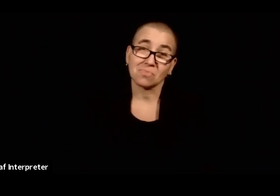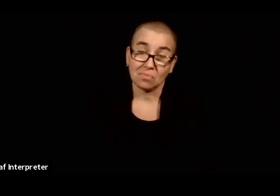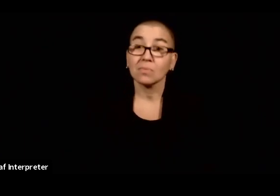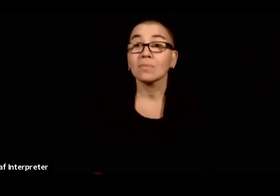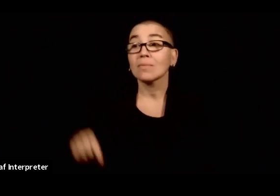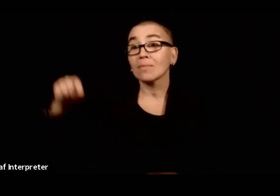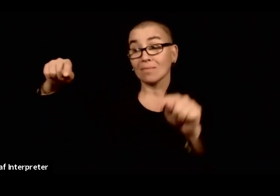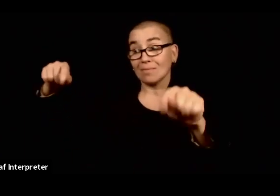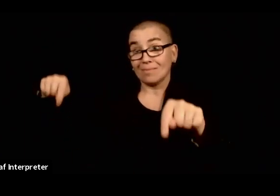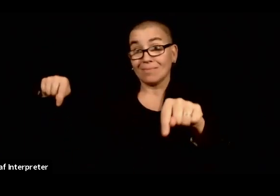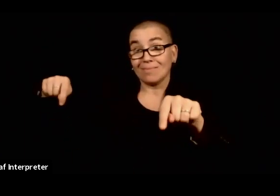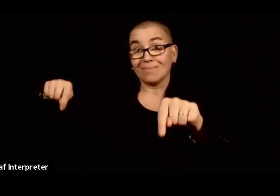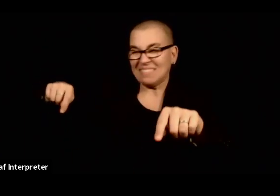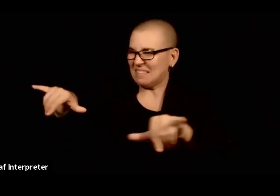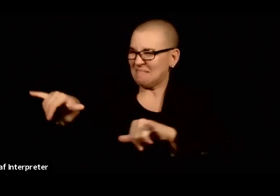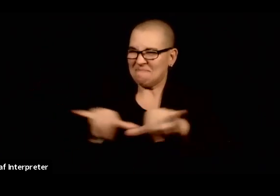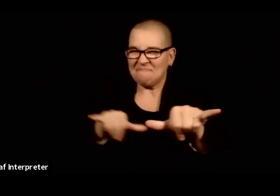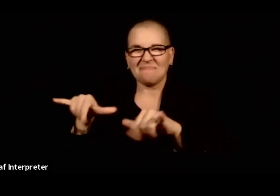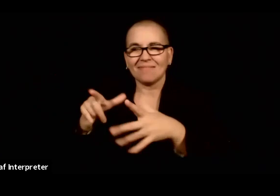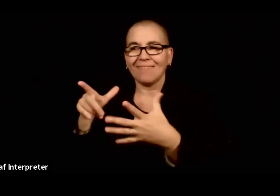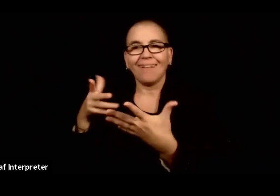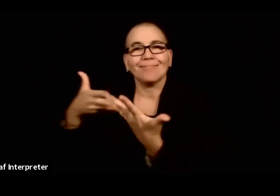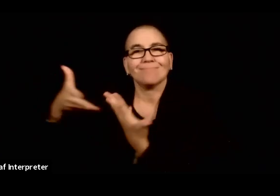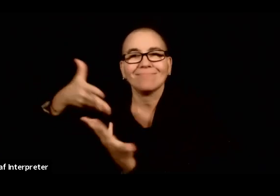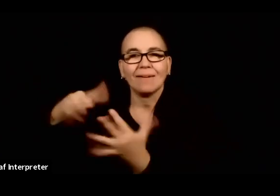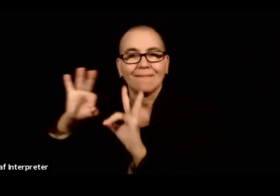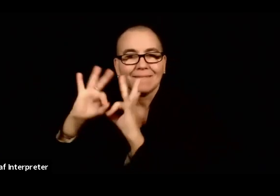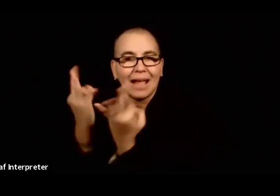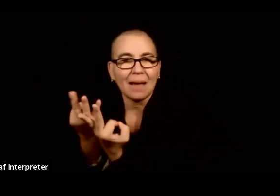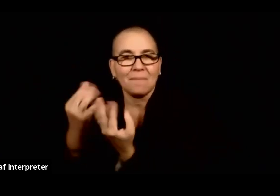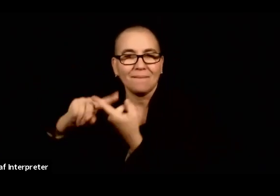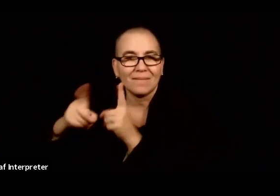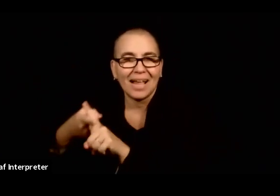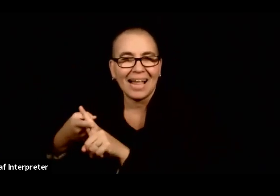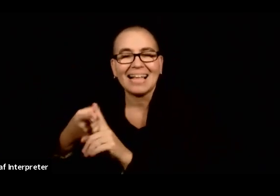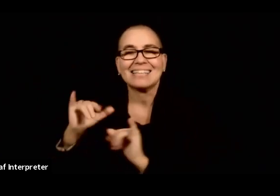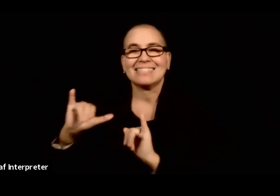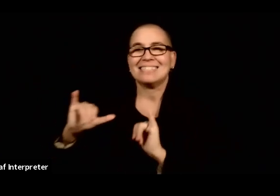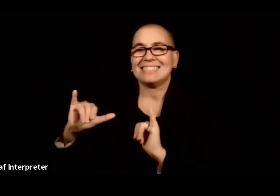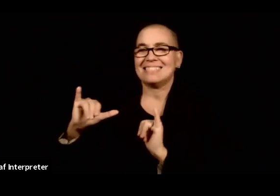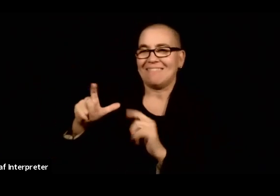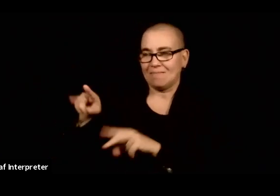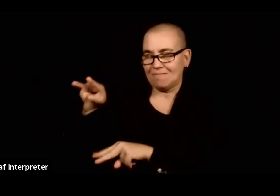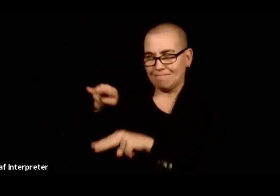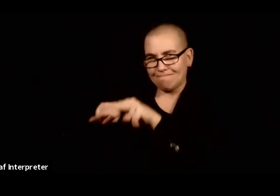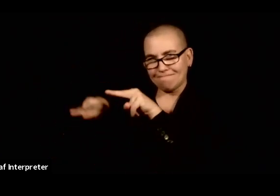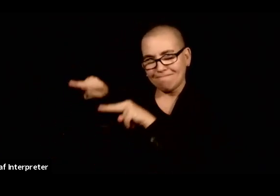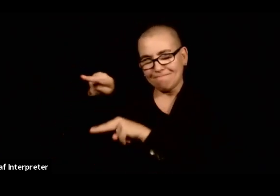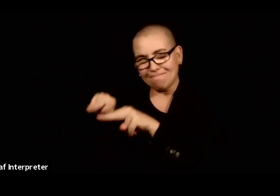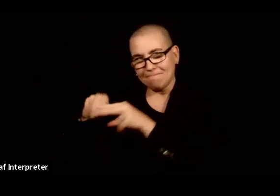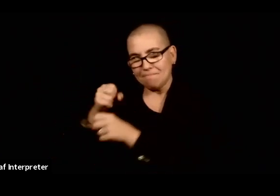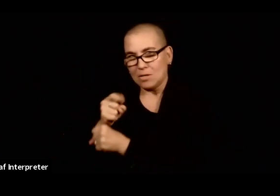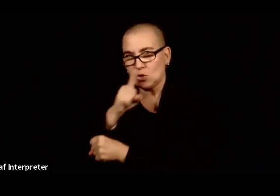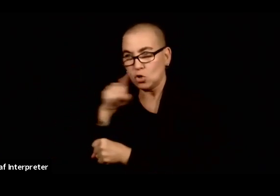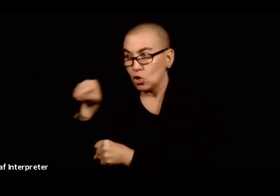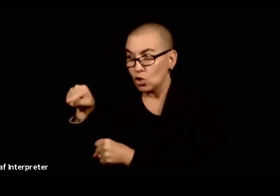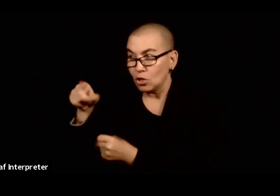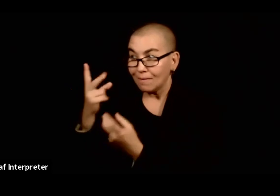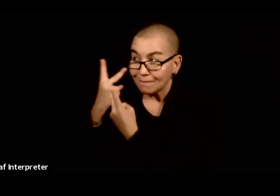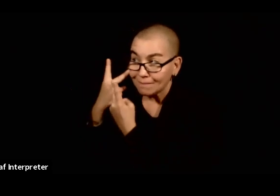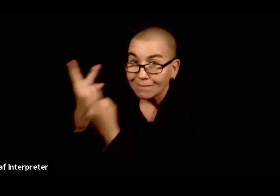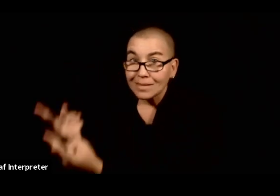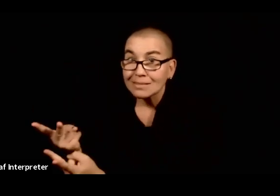any potential maltreatment or abuse of residents. As the director of the Office of Health Facility Complaints at the Department of Health, I